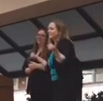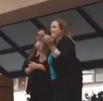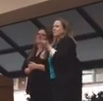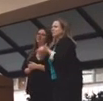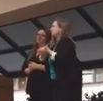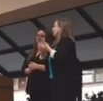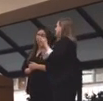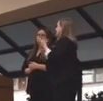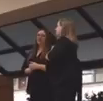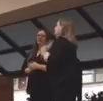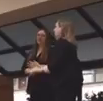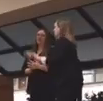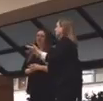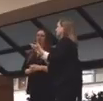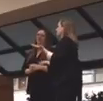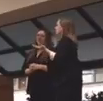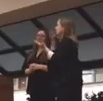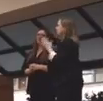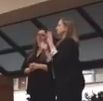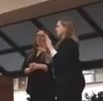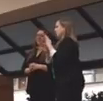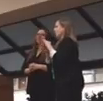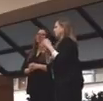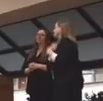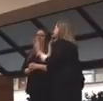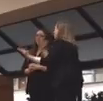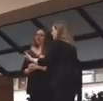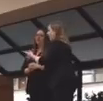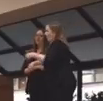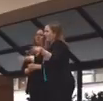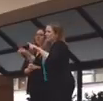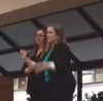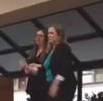approachable. This is Sandra. Thank you for your willingness to get up with your